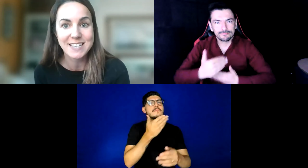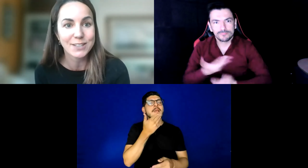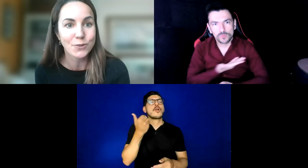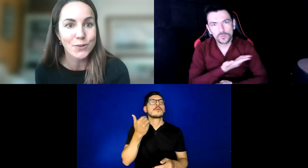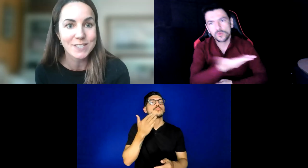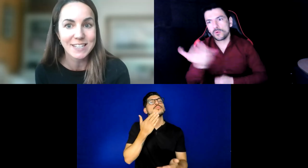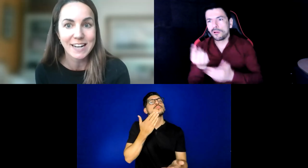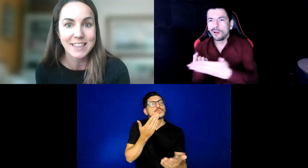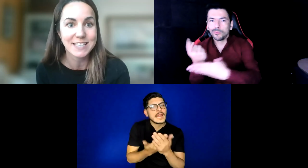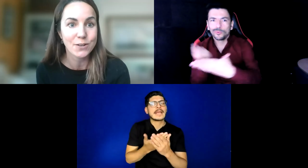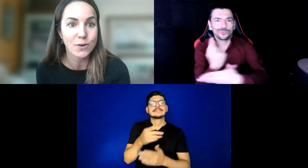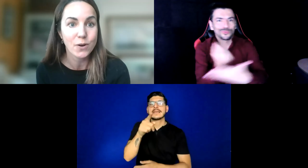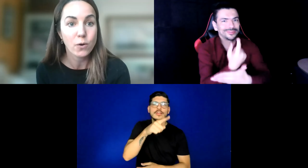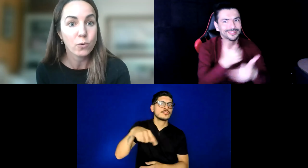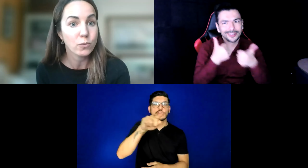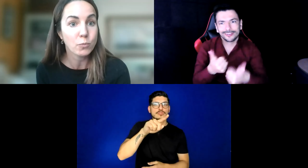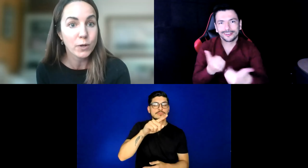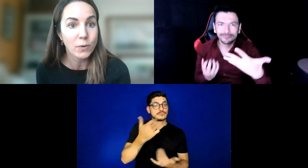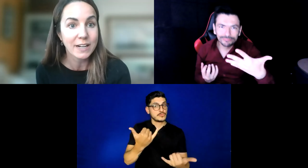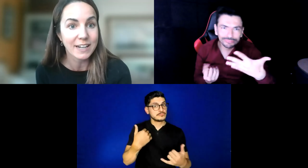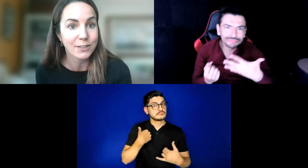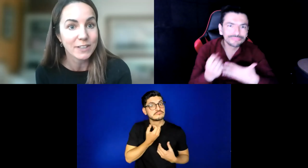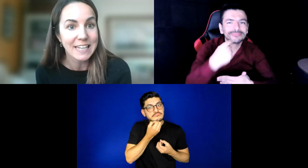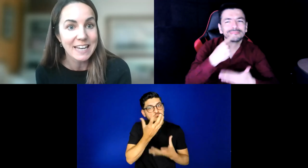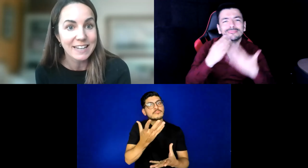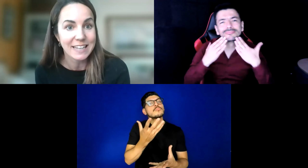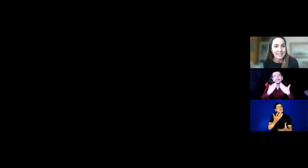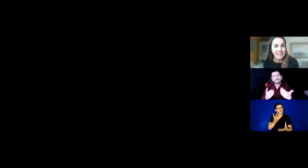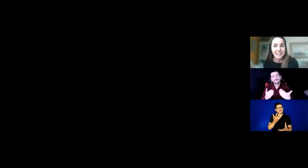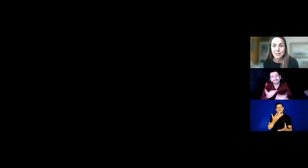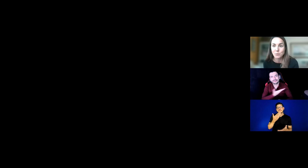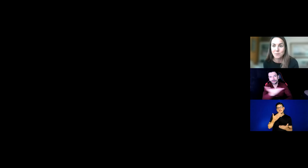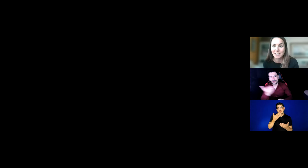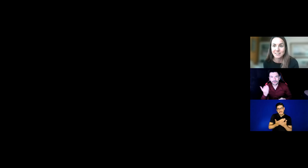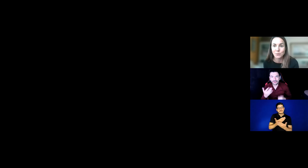full of opportunities ahead. Thank you again to everyone.